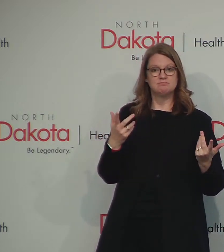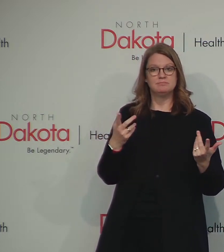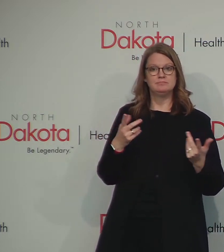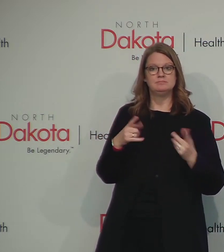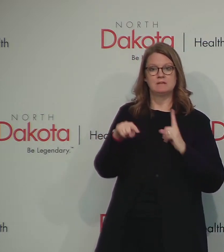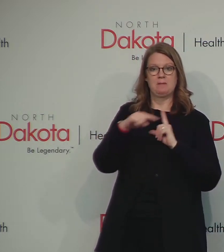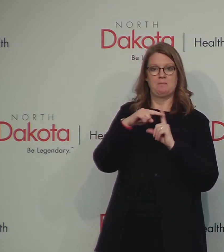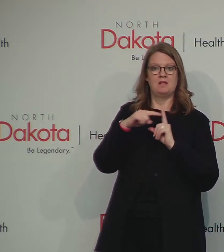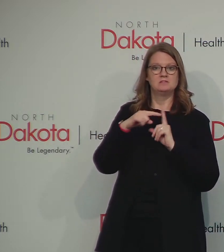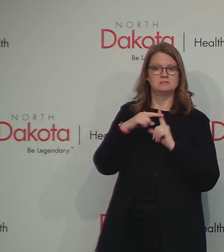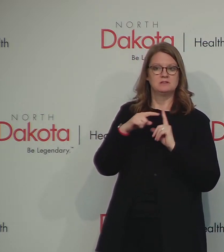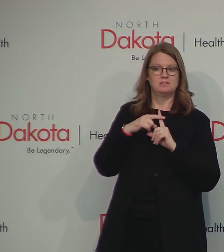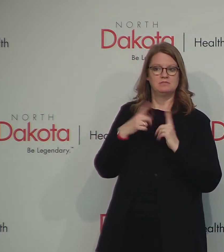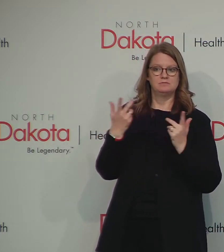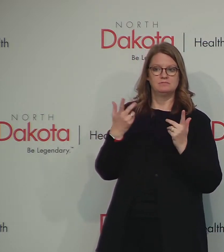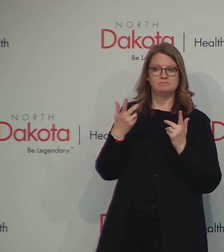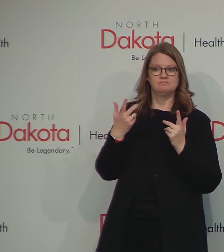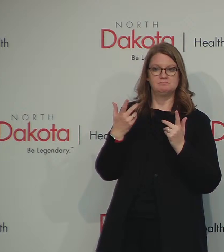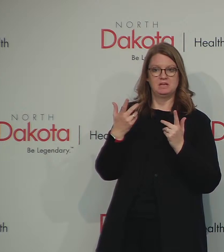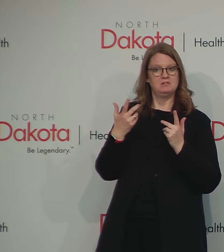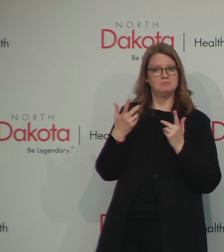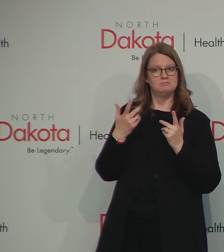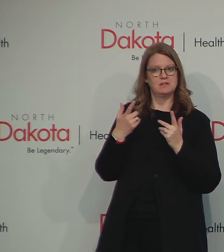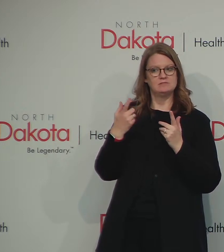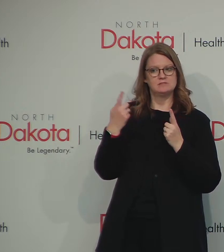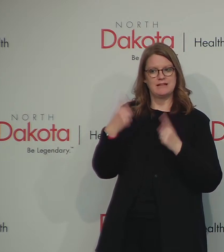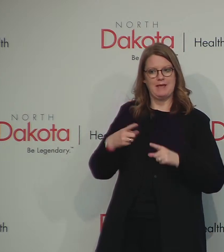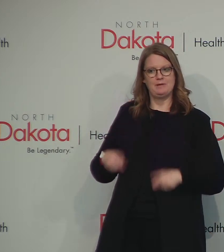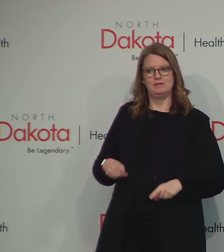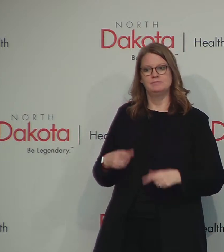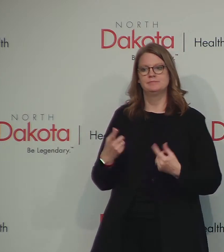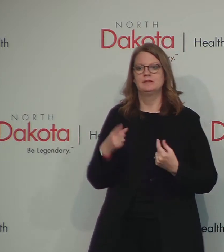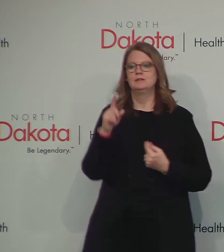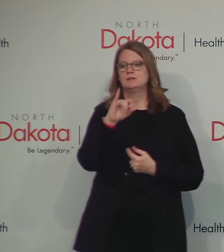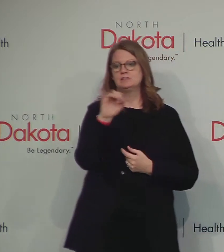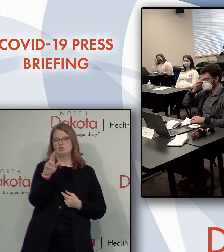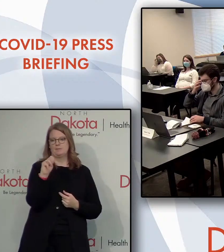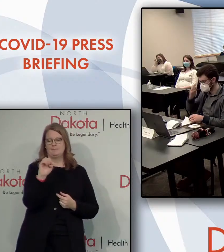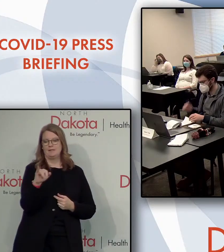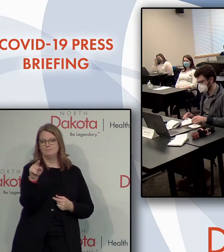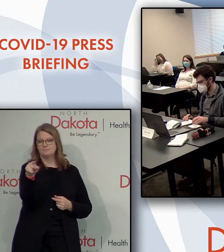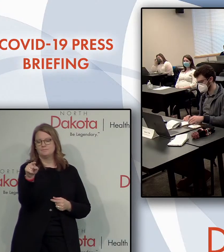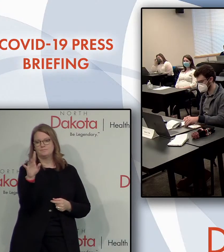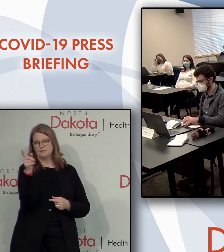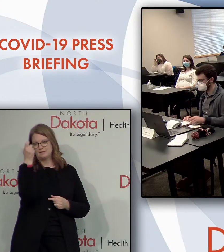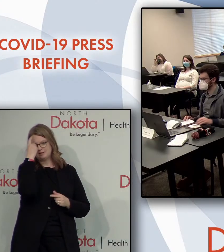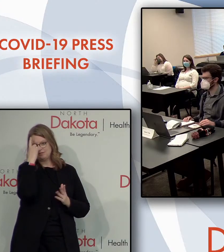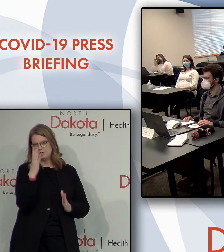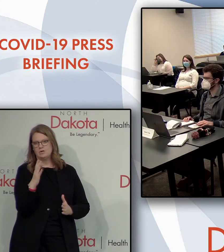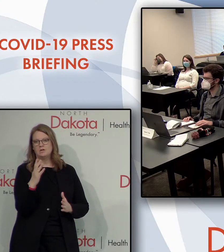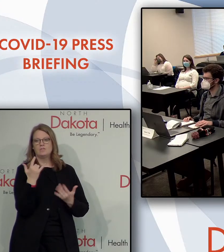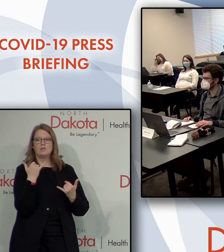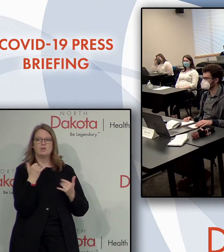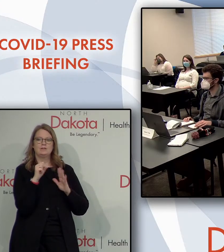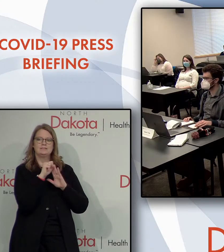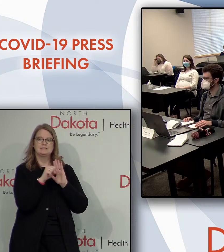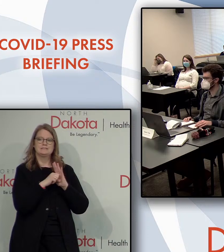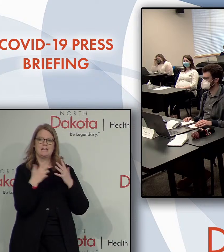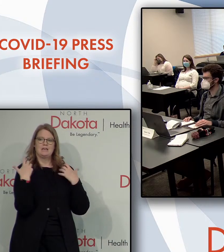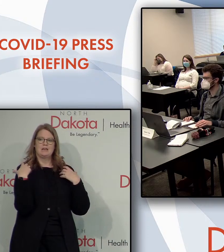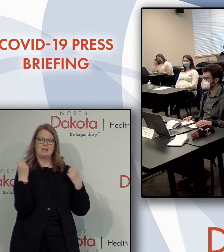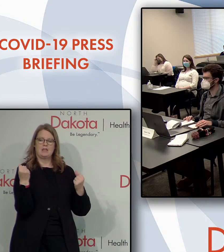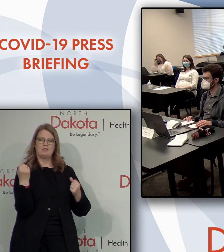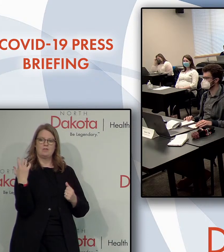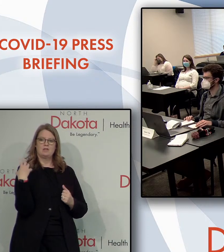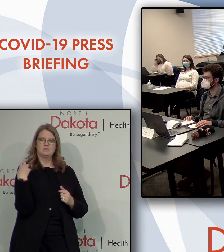the positive elements that are coming forward from this. Jeremy? Governor, I believe the current state health officer is employed